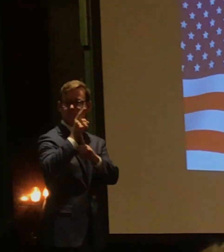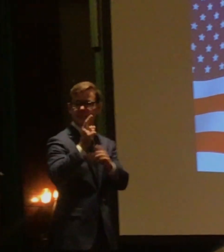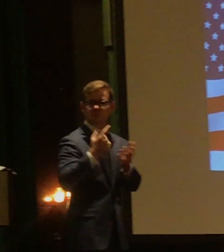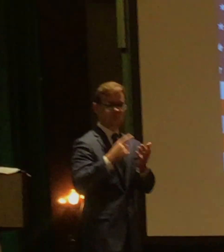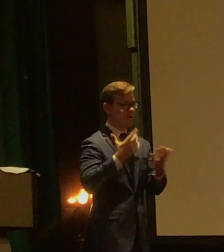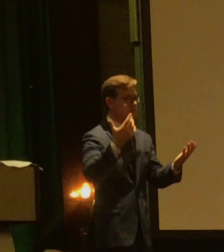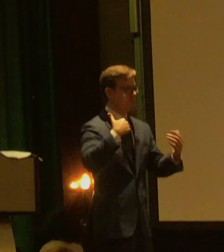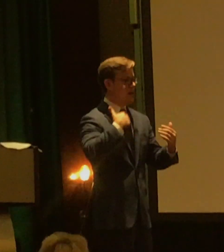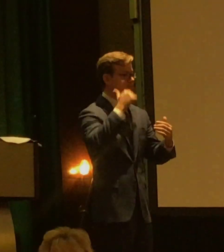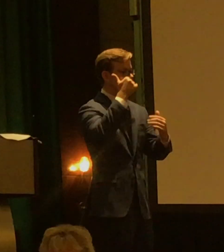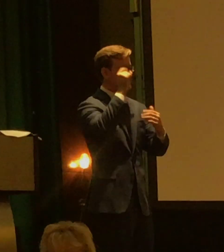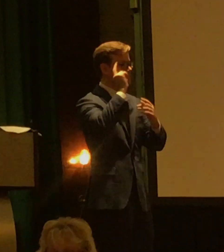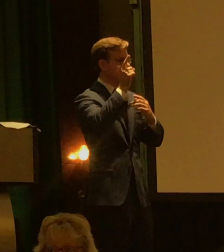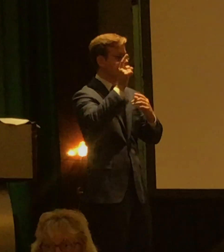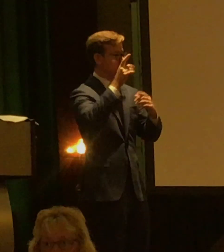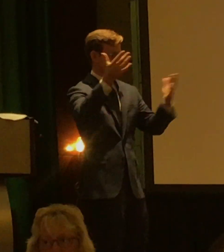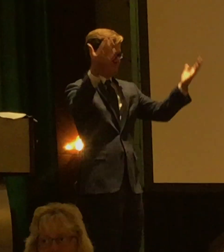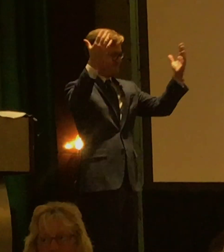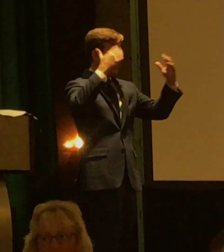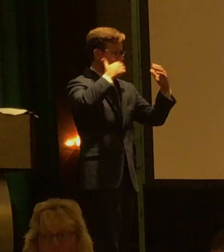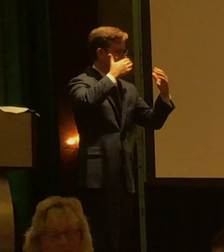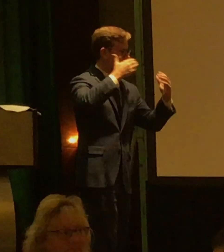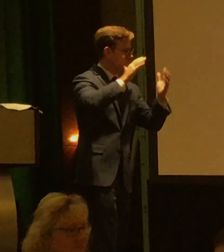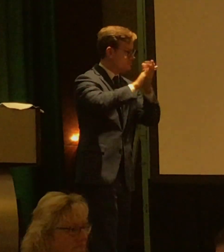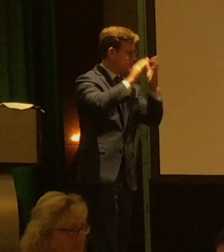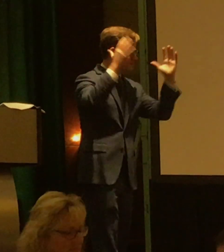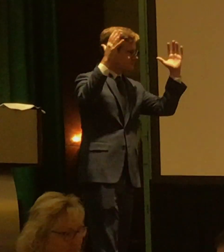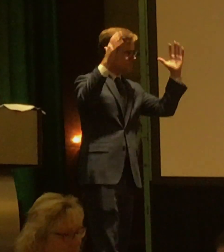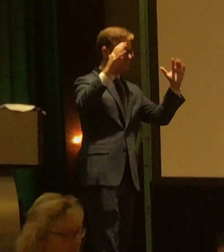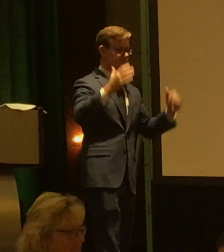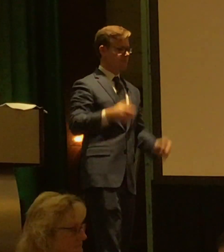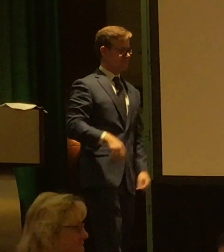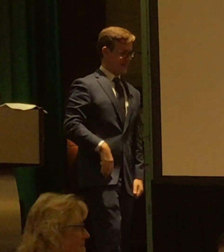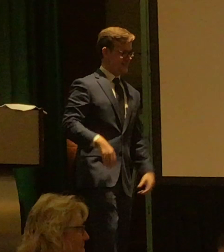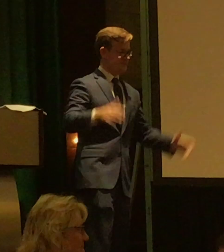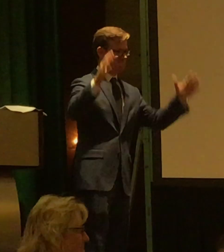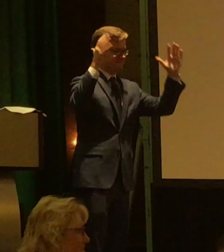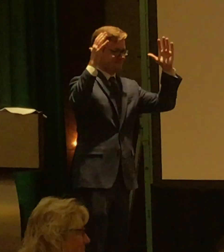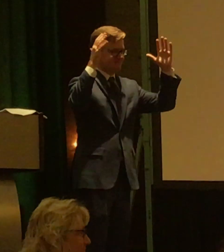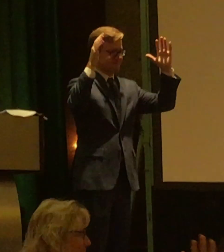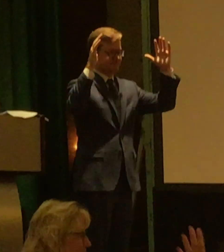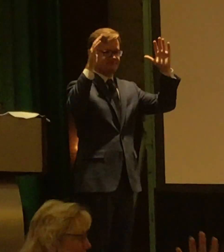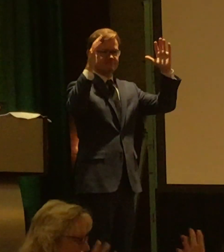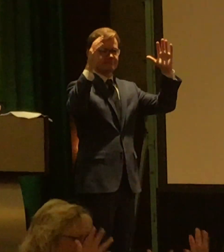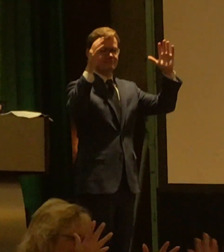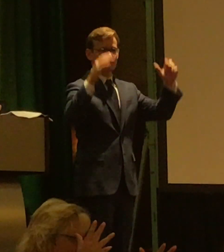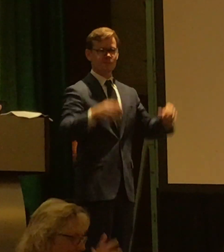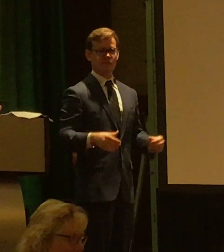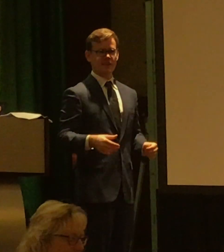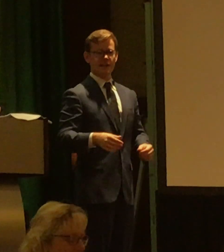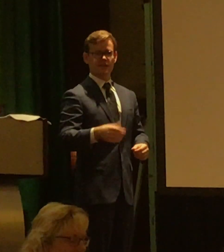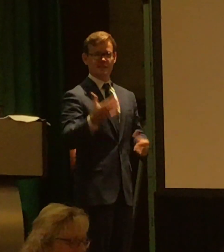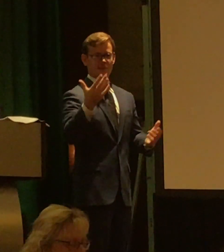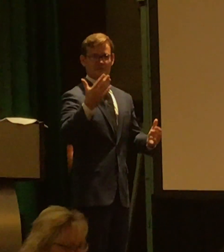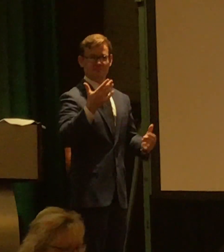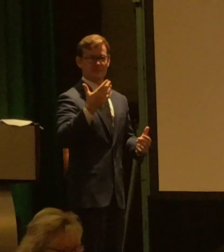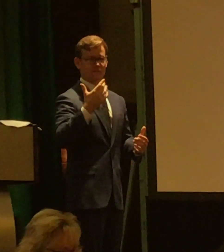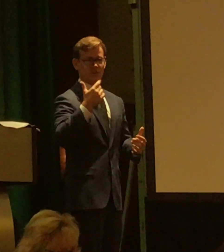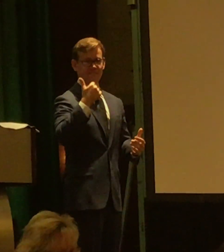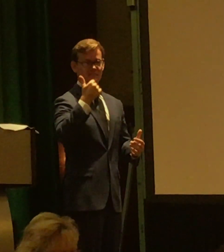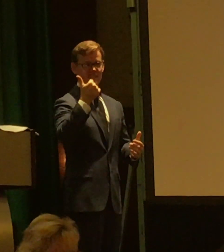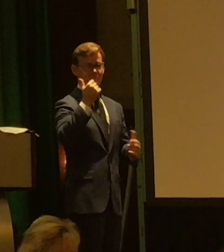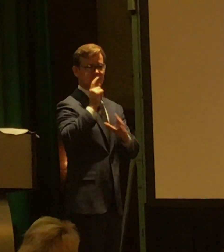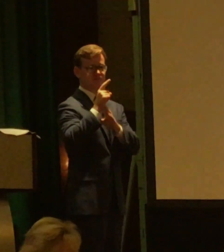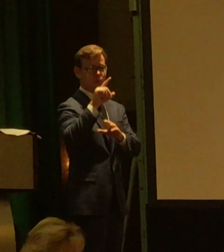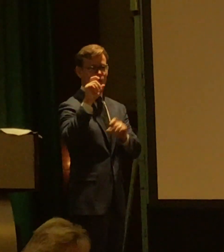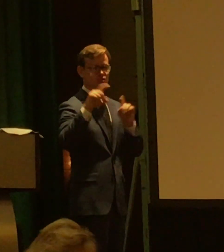right? We've got 10 minutes. Okay, so we've got 10 minutes. Well, thank you. Thank you for your applause. We've got 10 minutes to take any